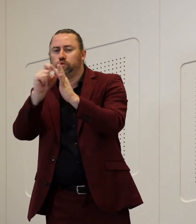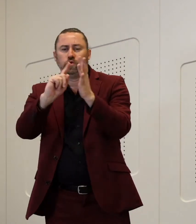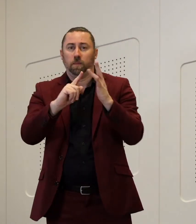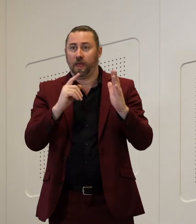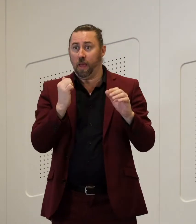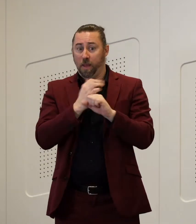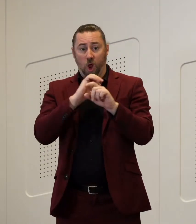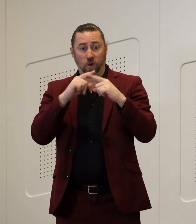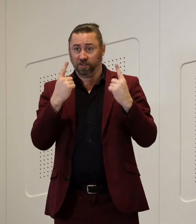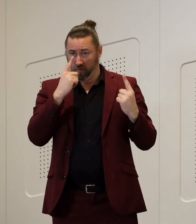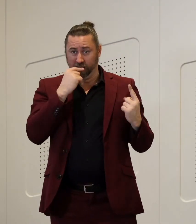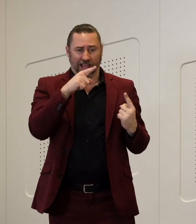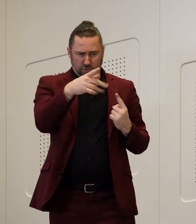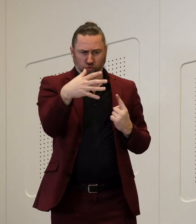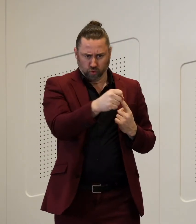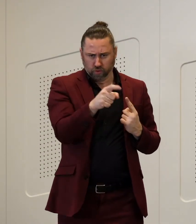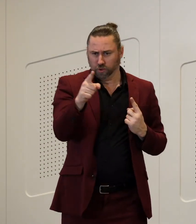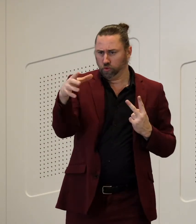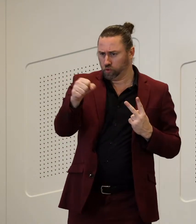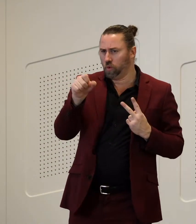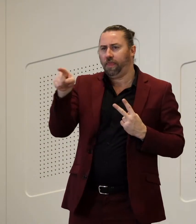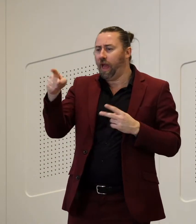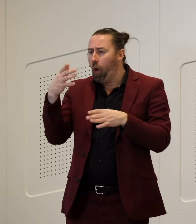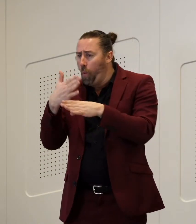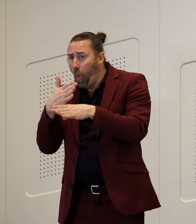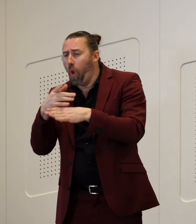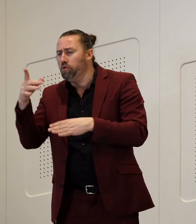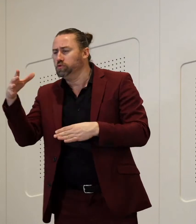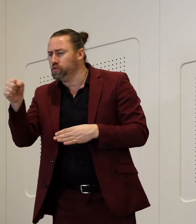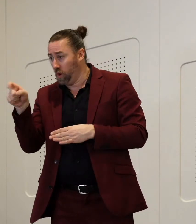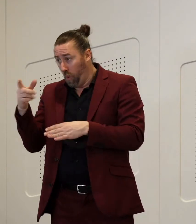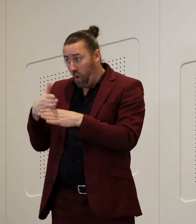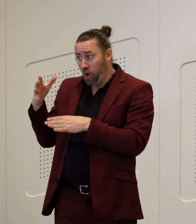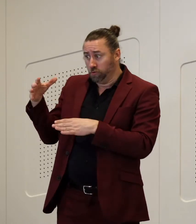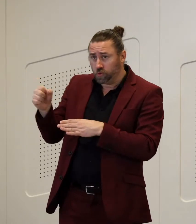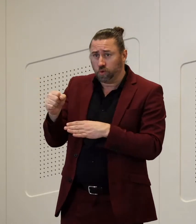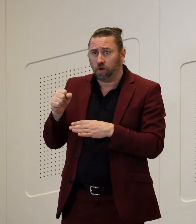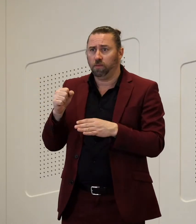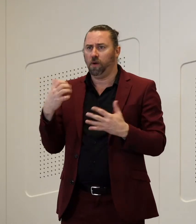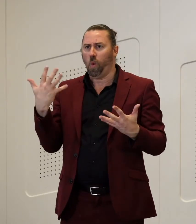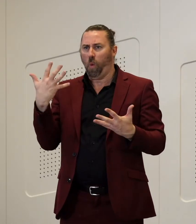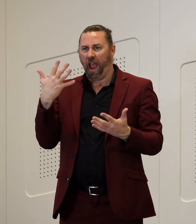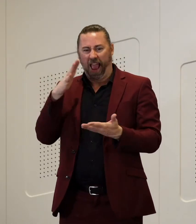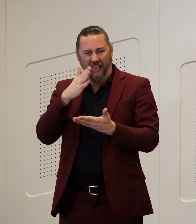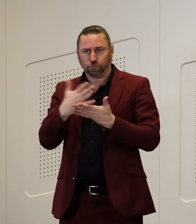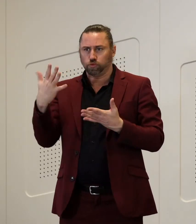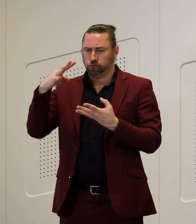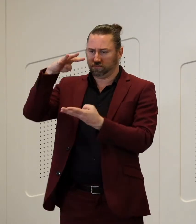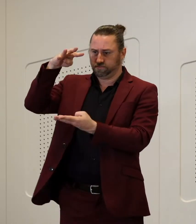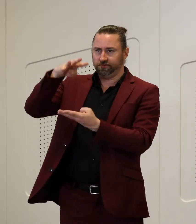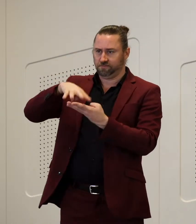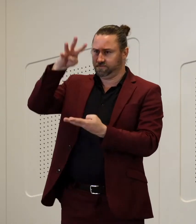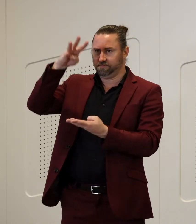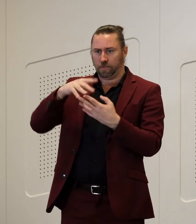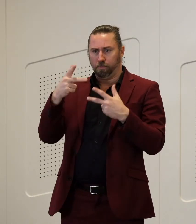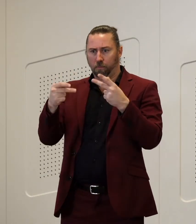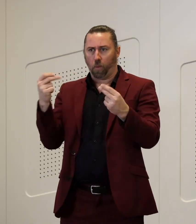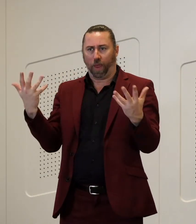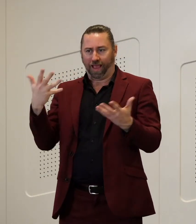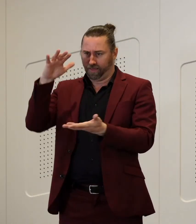have the vaccine yet. So we need to get the vaccine into the country in large numbers so we can get people